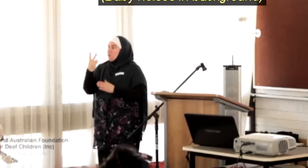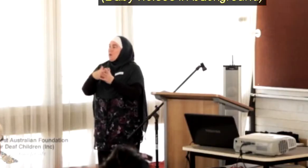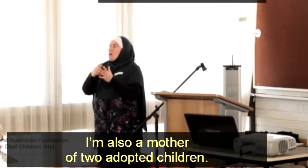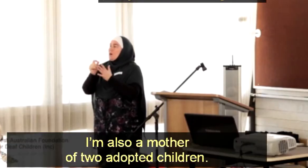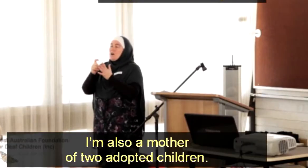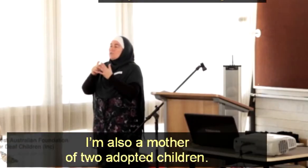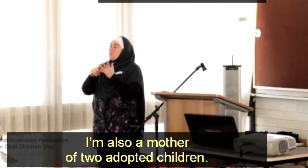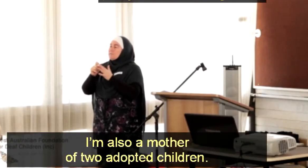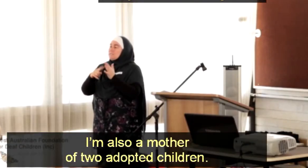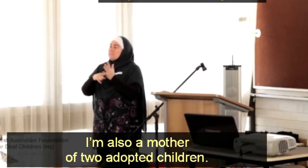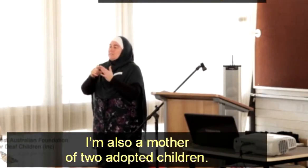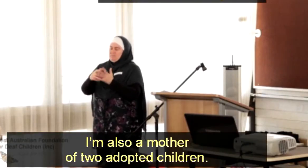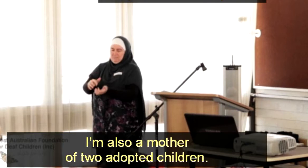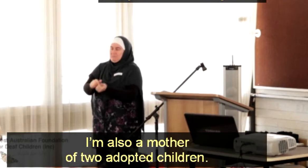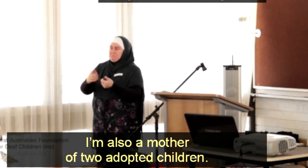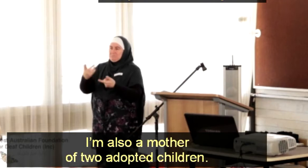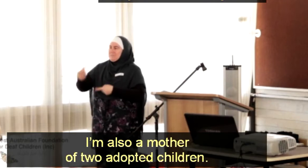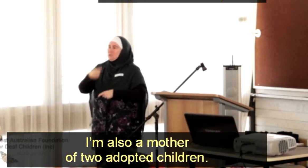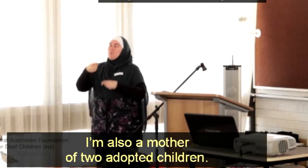I'm also a mother of 2 adopted children.